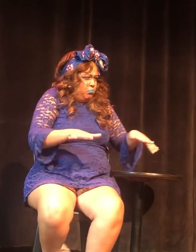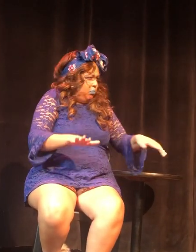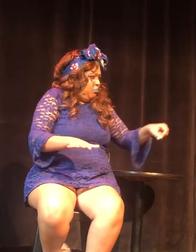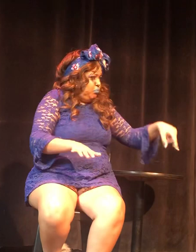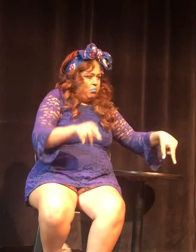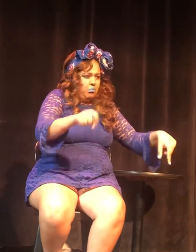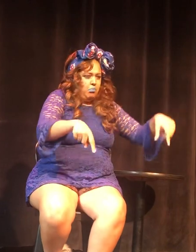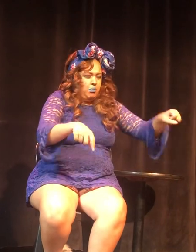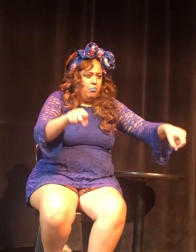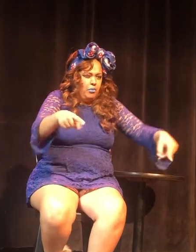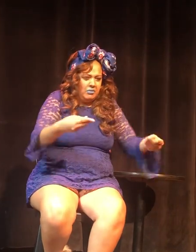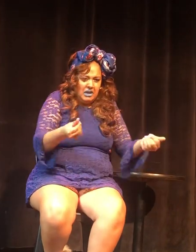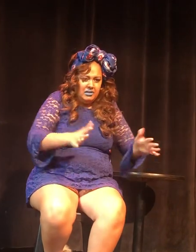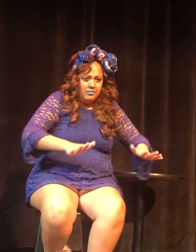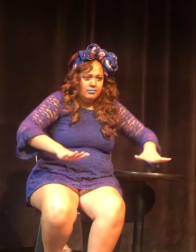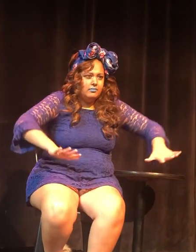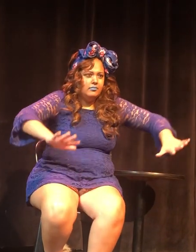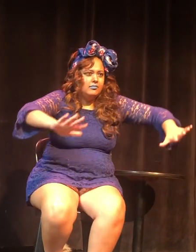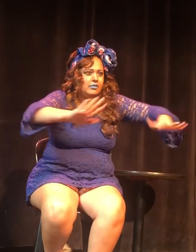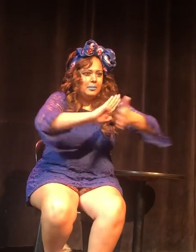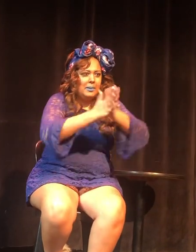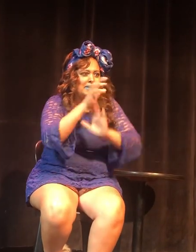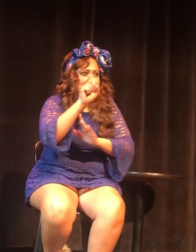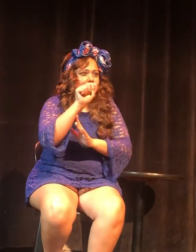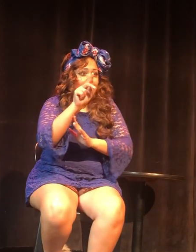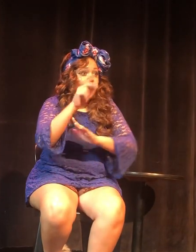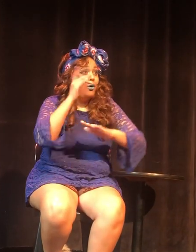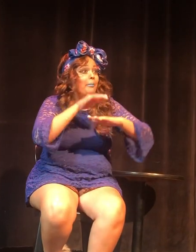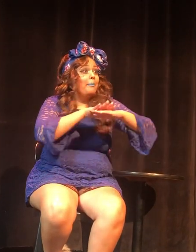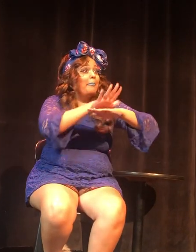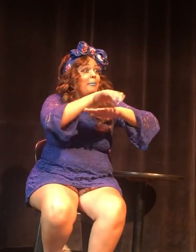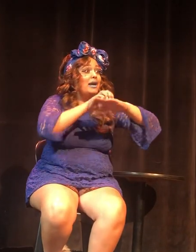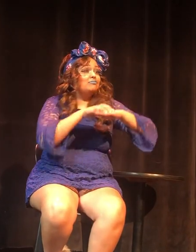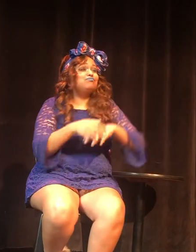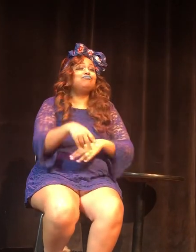on a bed made partly of parrotfish poop.